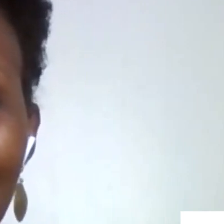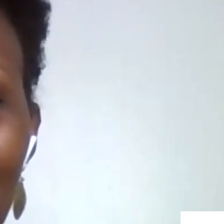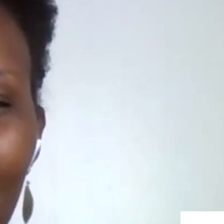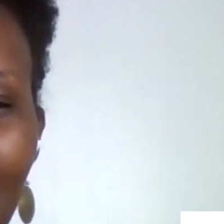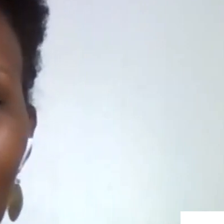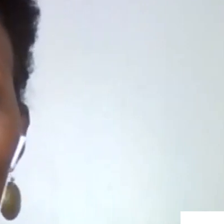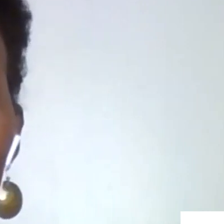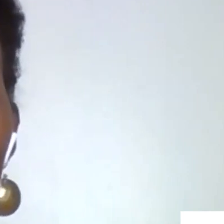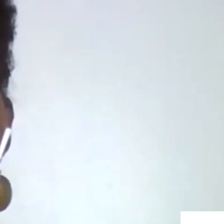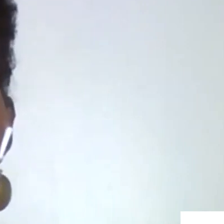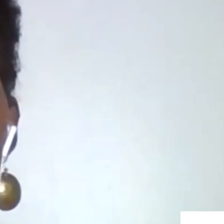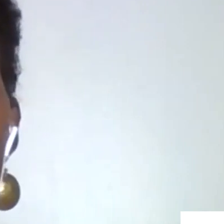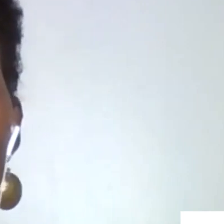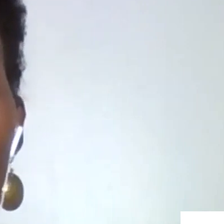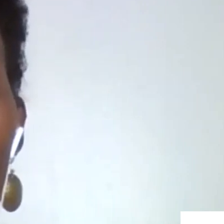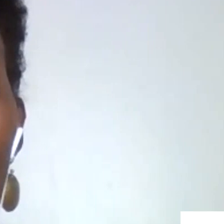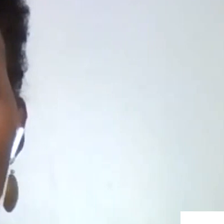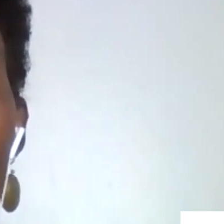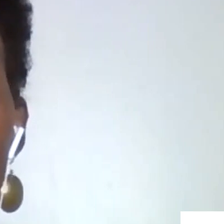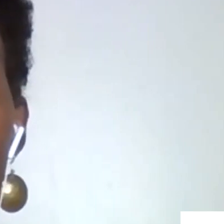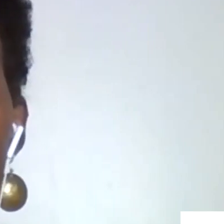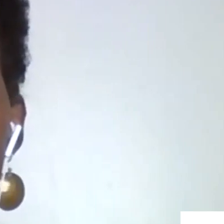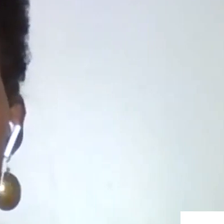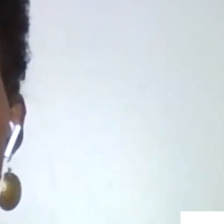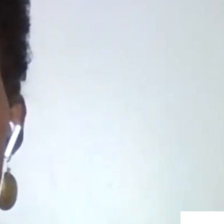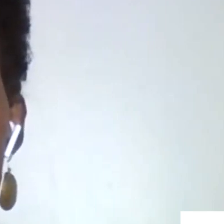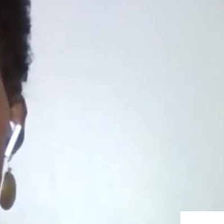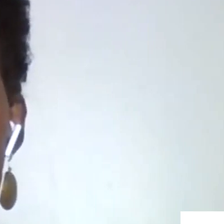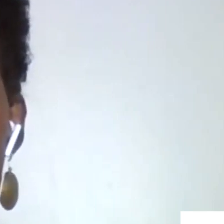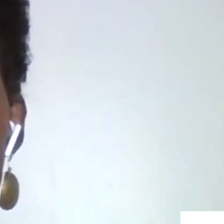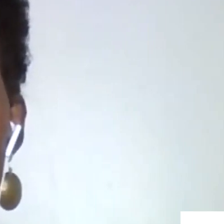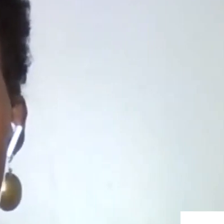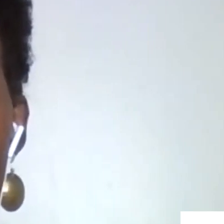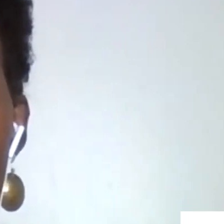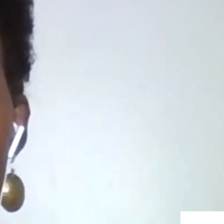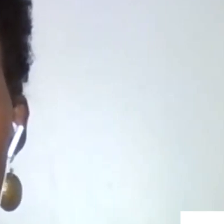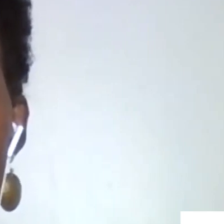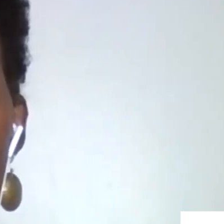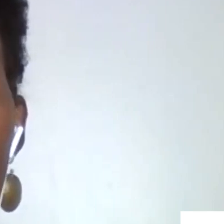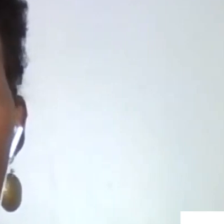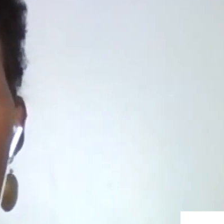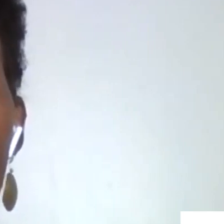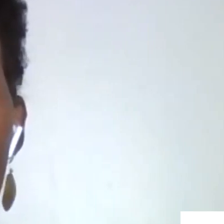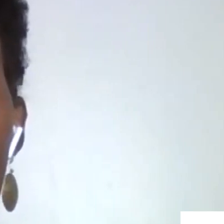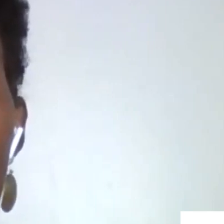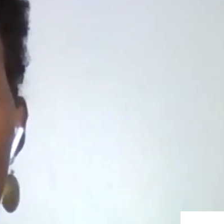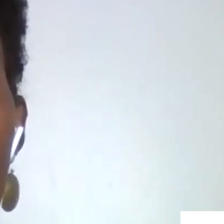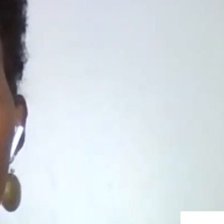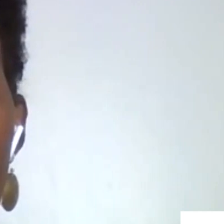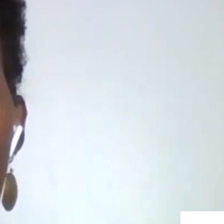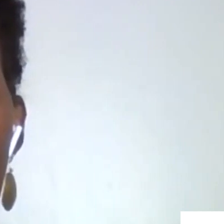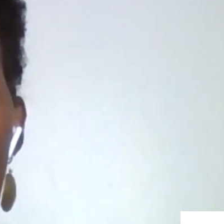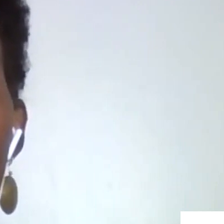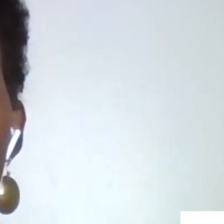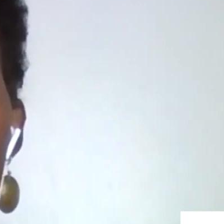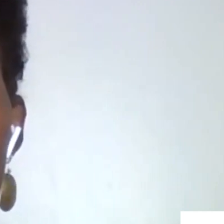it hits different. Anyway, they also offer shop for you services and run errands for people, whether in